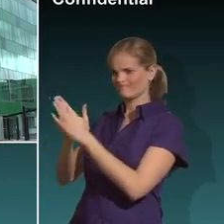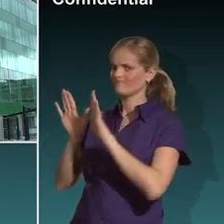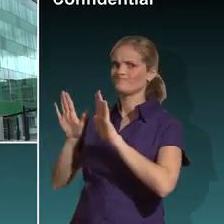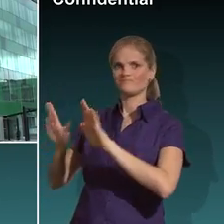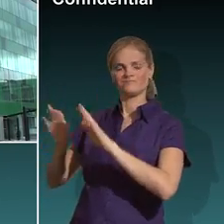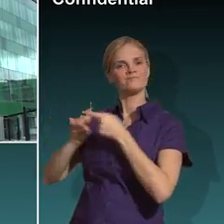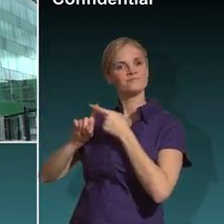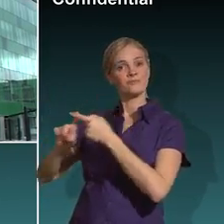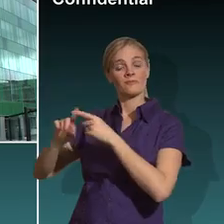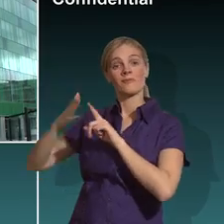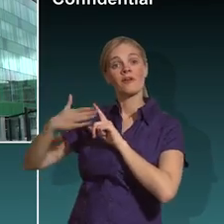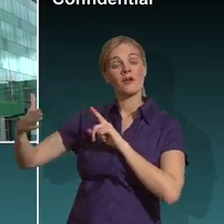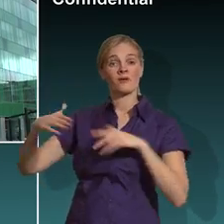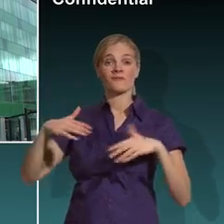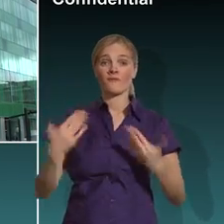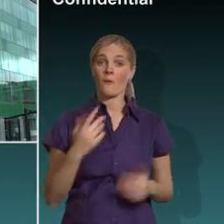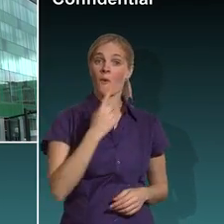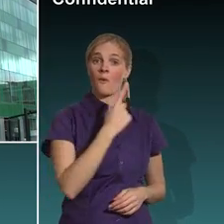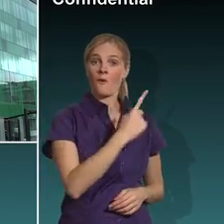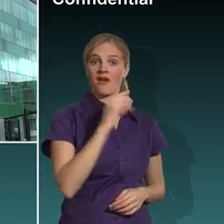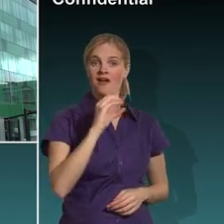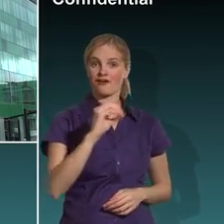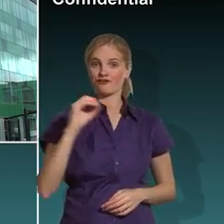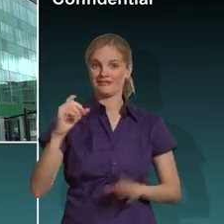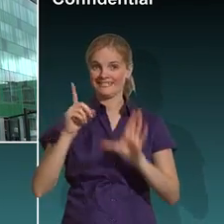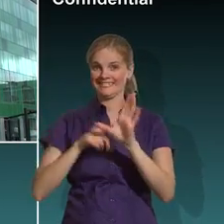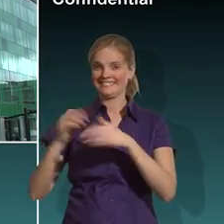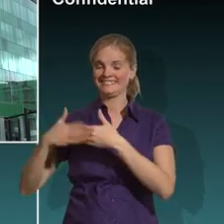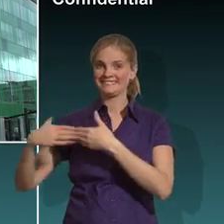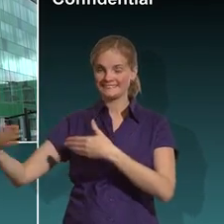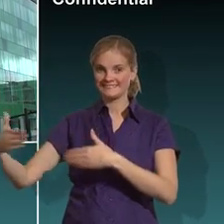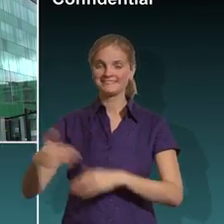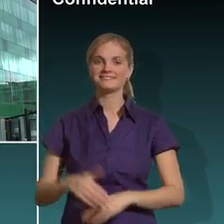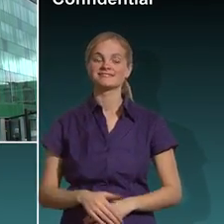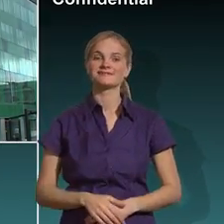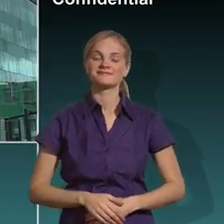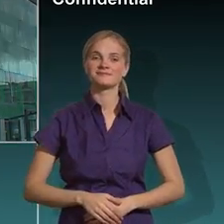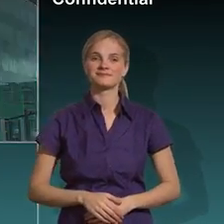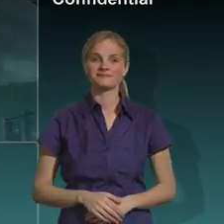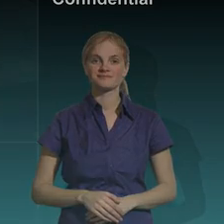key for 100 years.